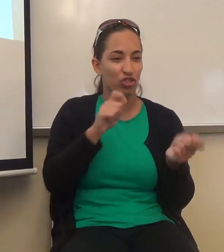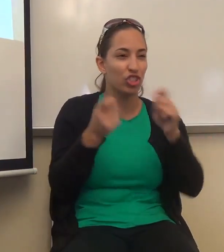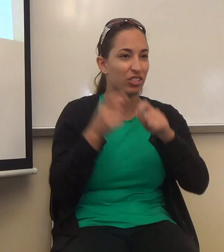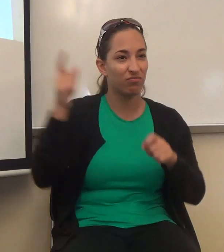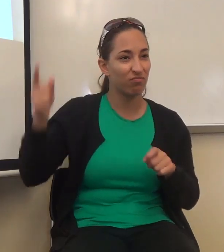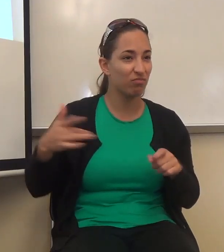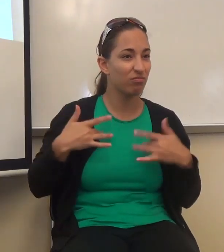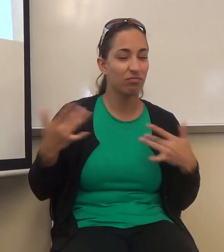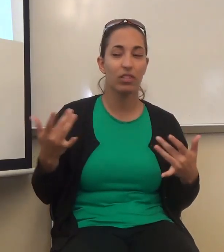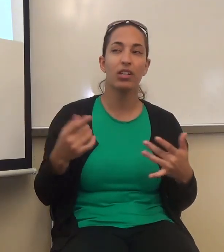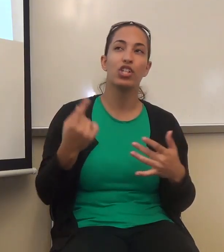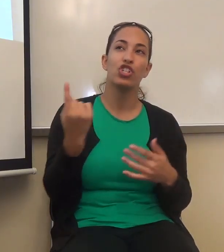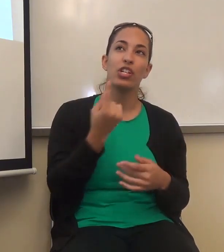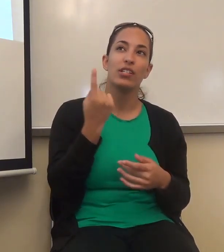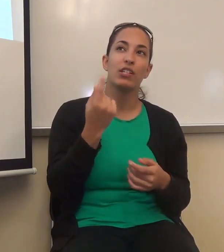is making a mini